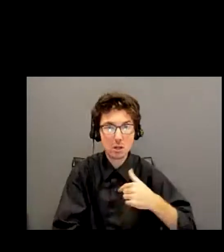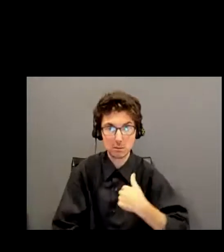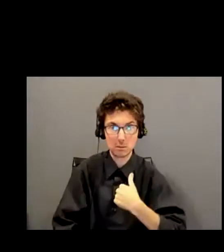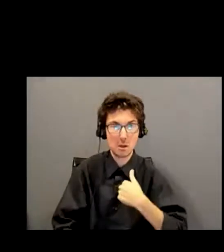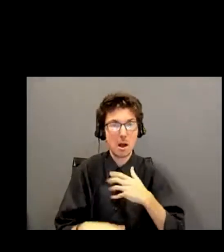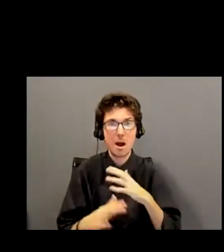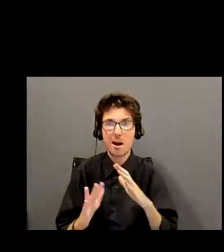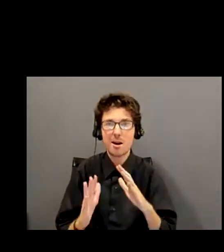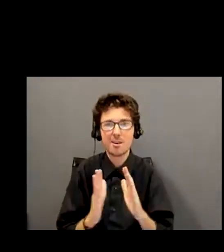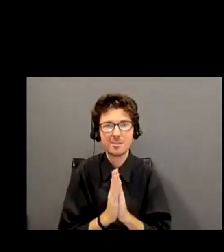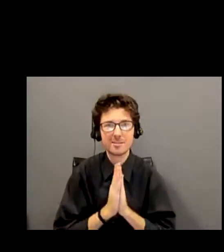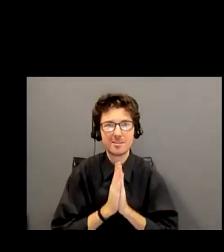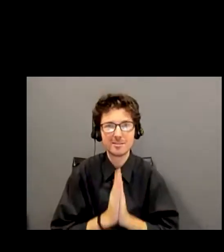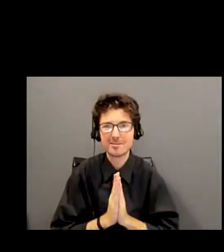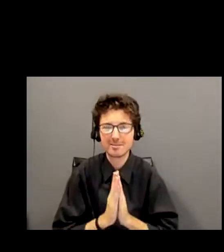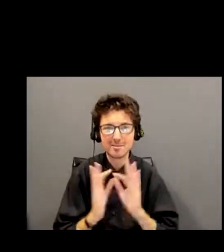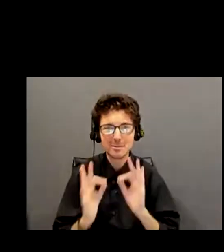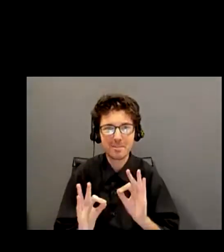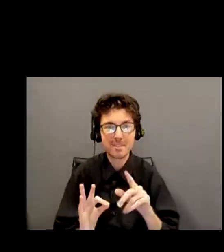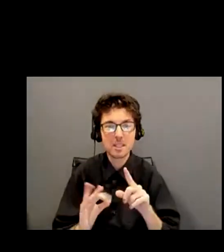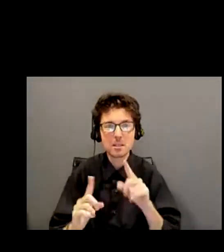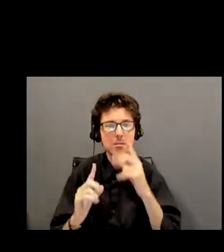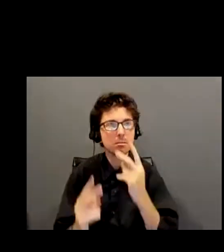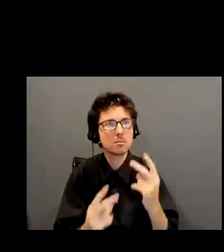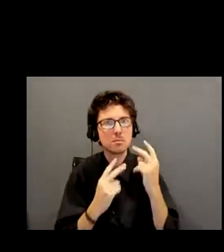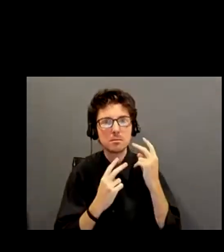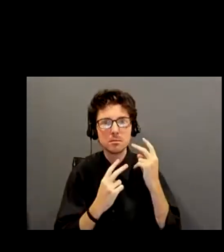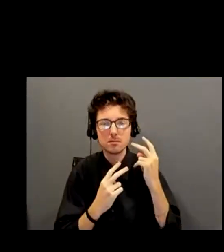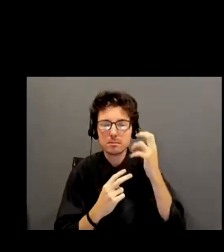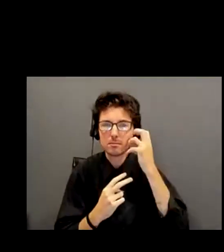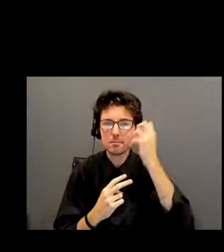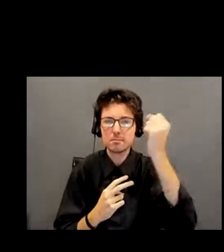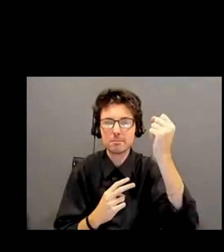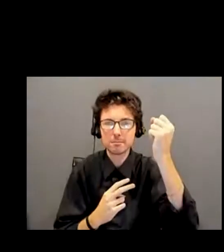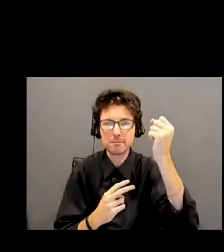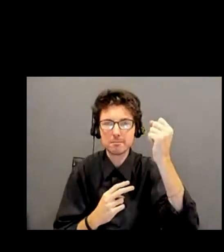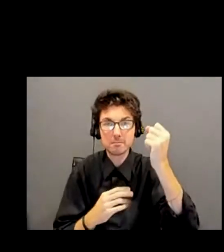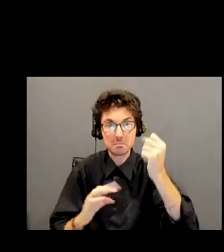committee would be to promote the understanding that the state party should